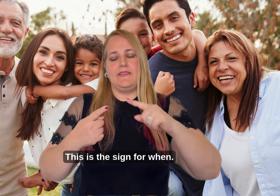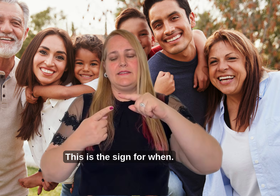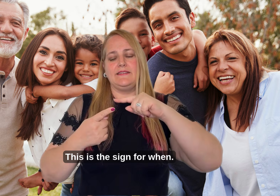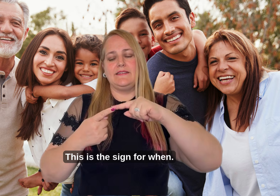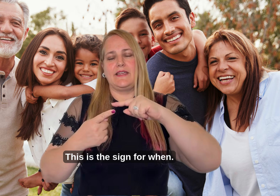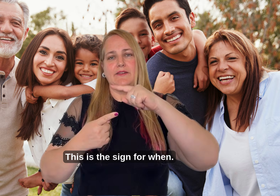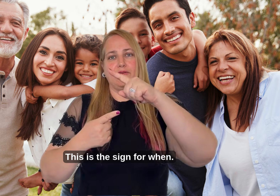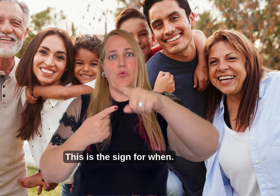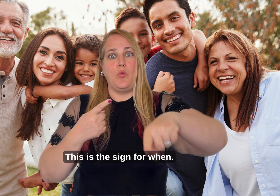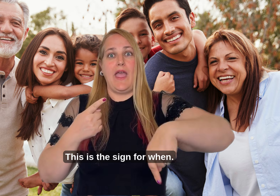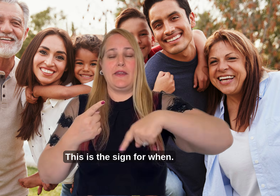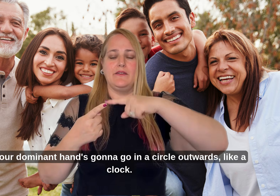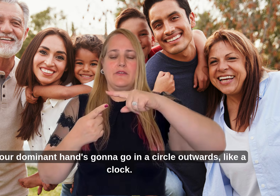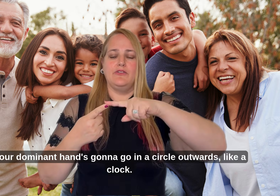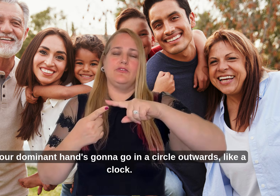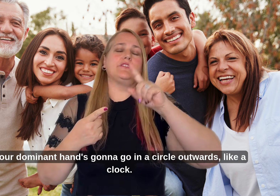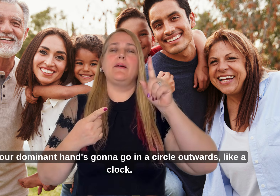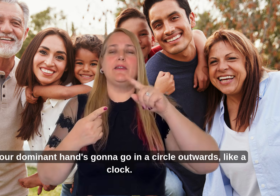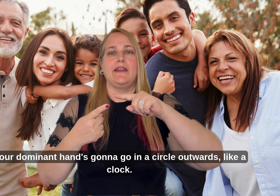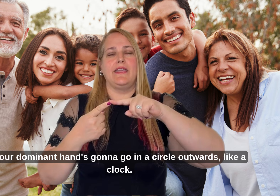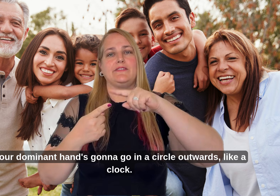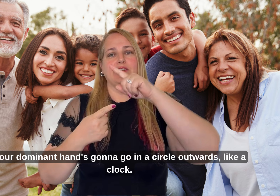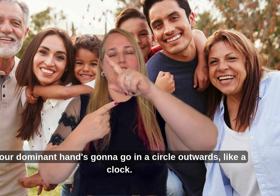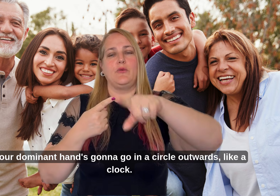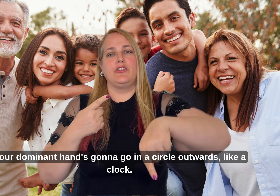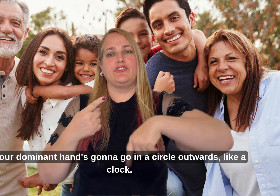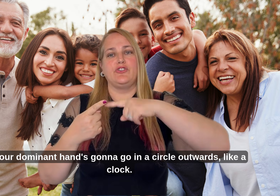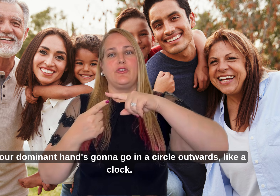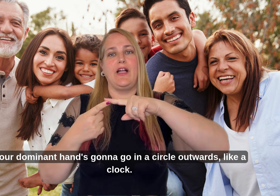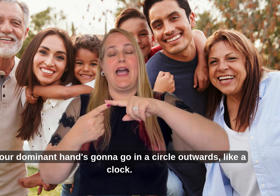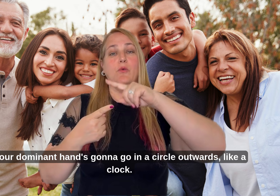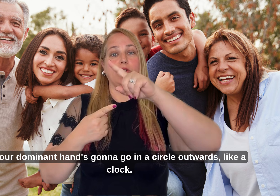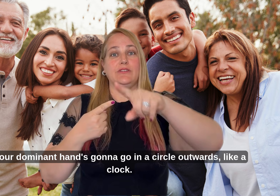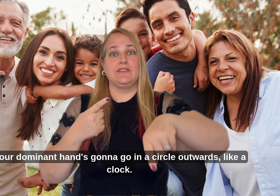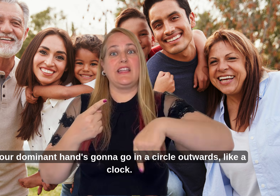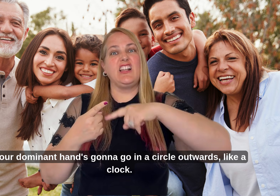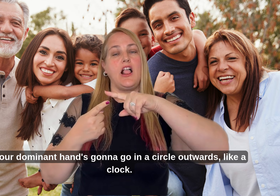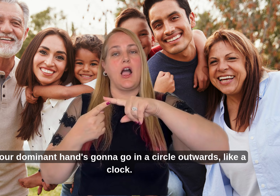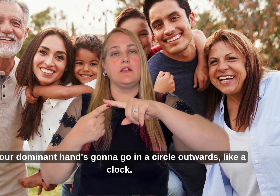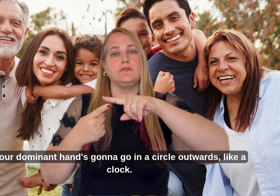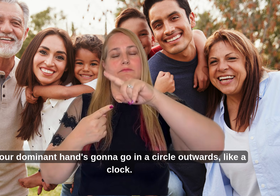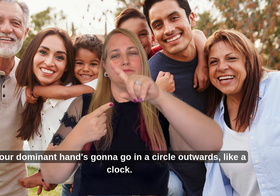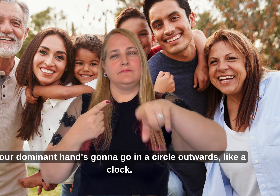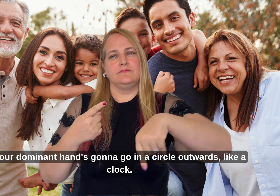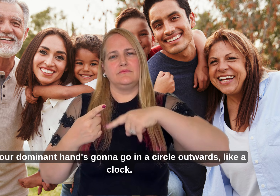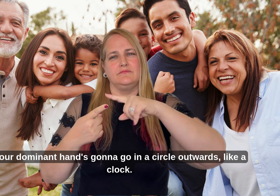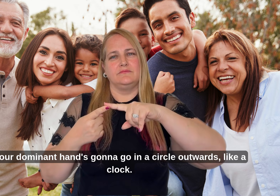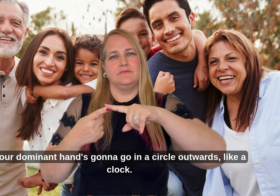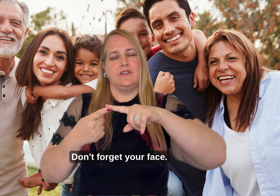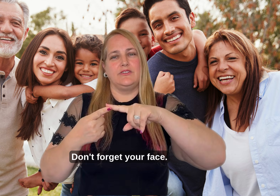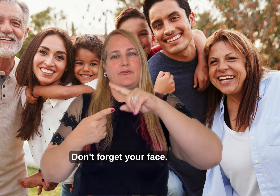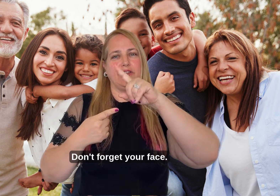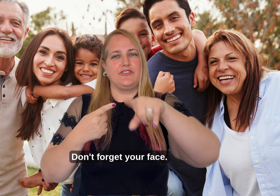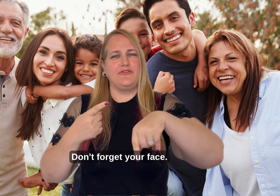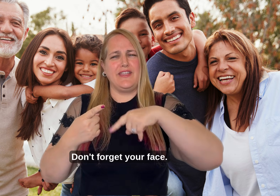This is the sign for when. Your dominant hand's going to go in a circle outwards, like a clock. Don't forget your